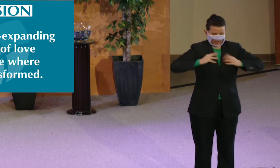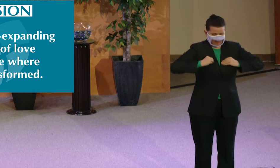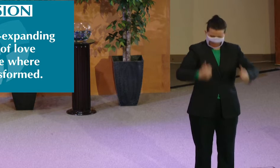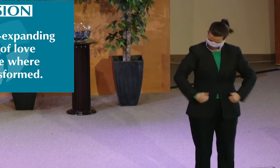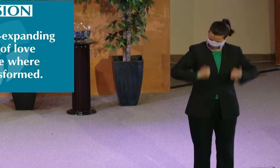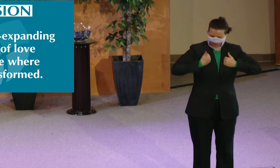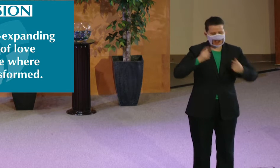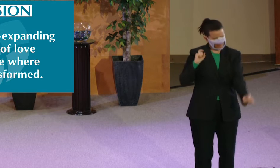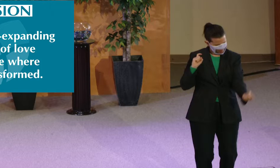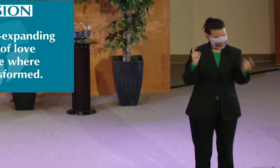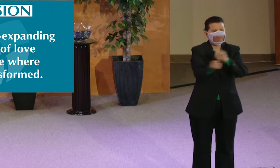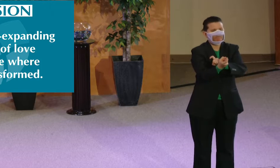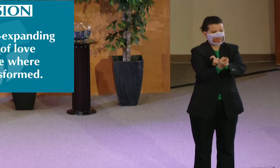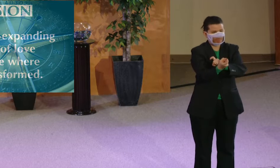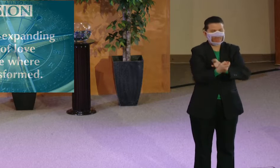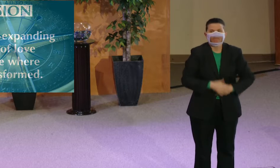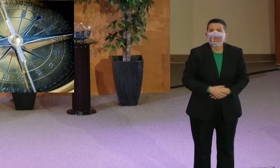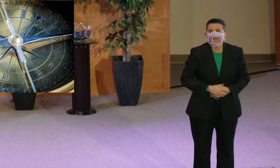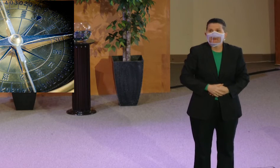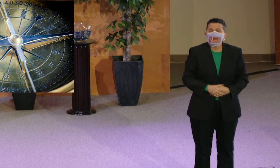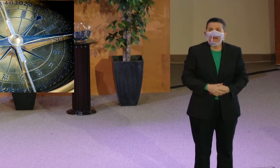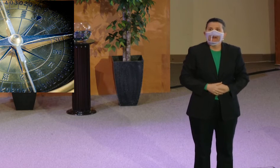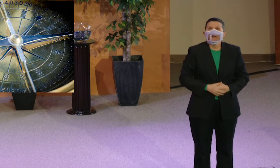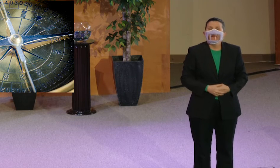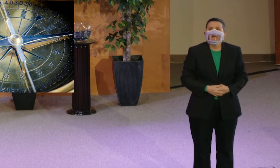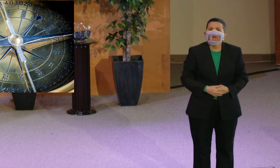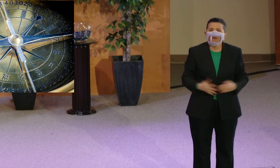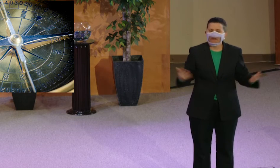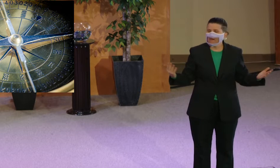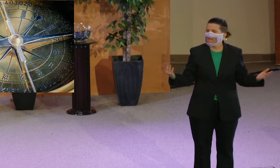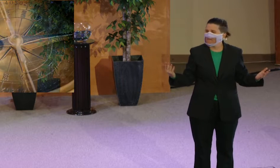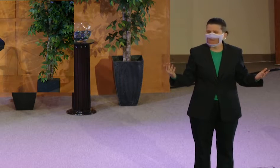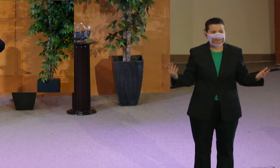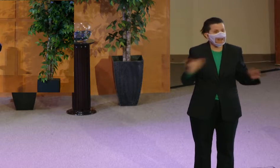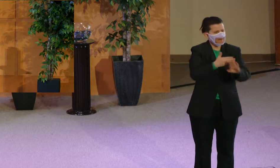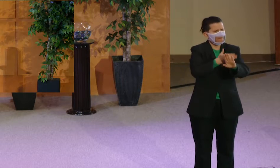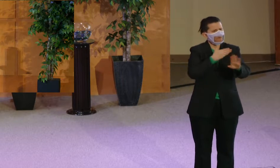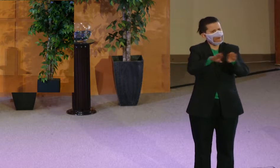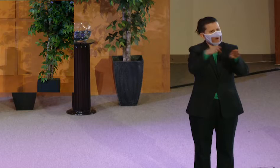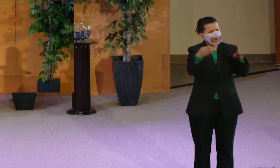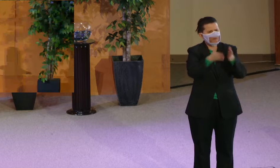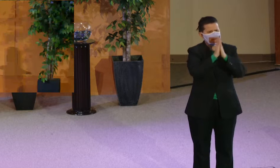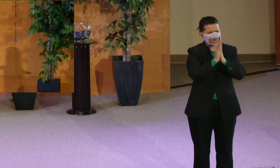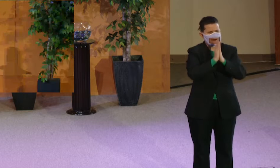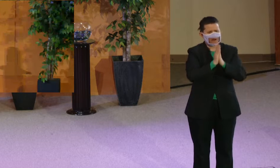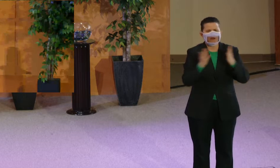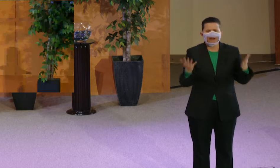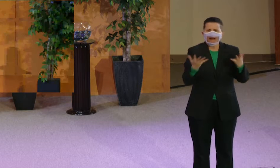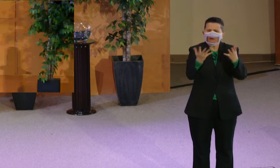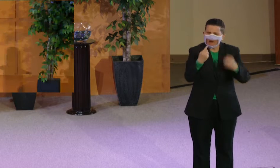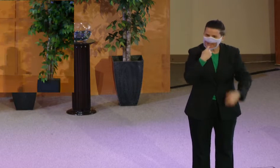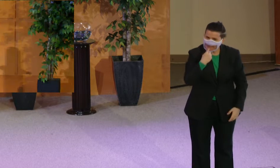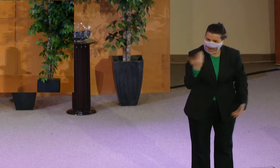are transformed. Super duper. Before I do the opening prayer intro, I just want to